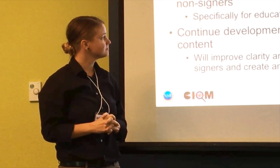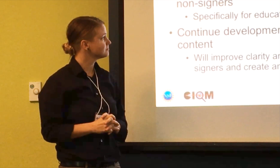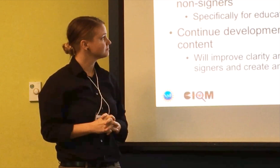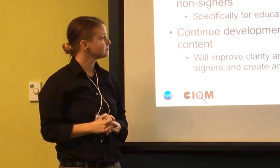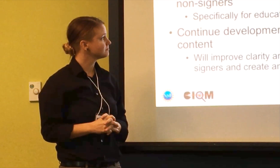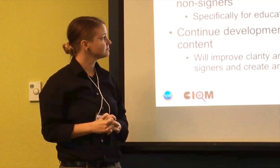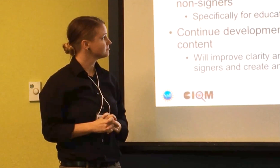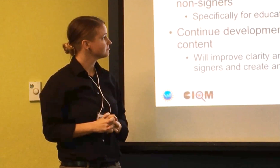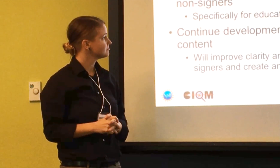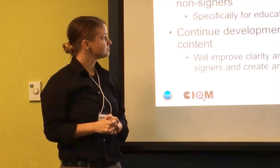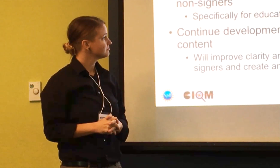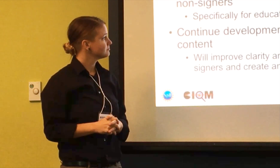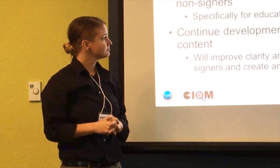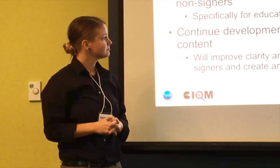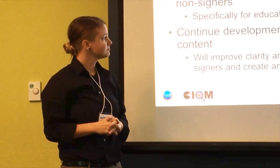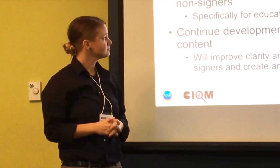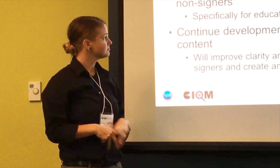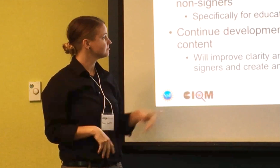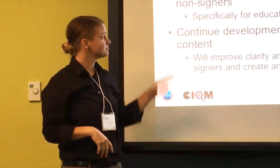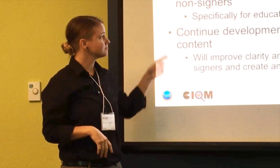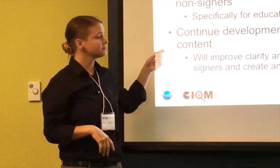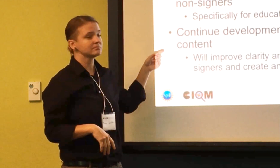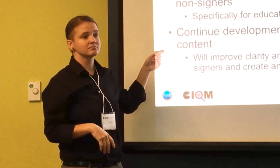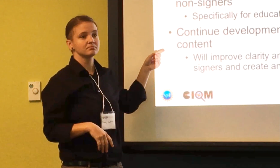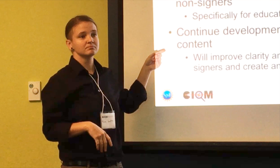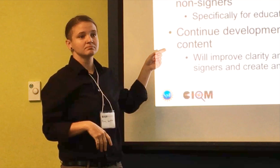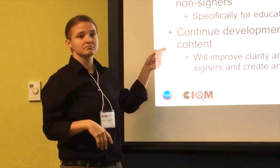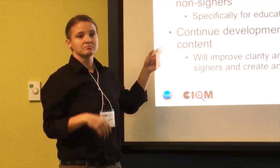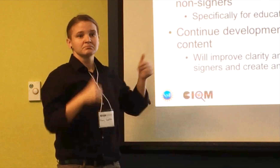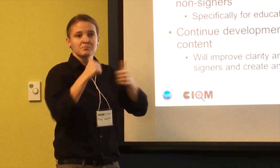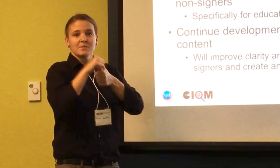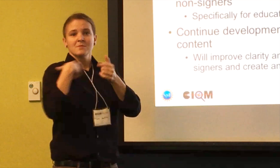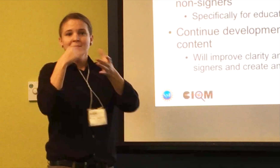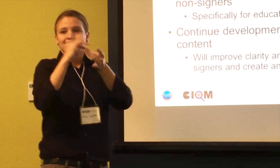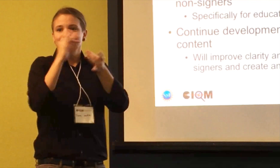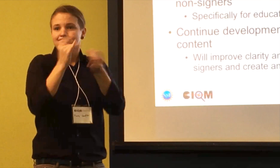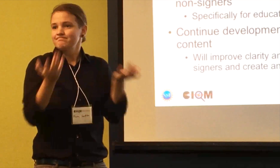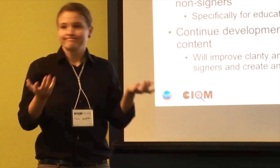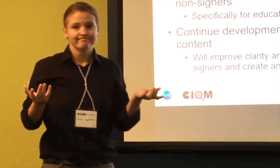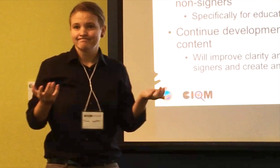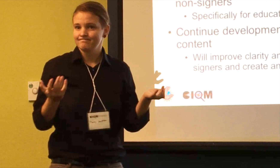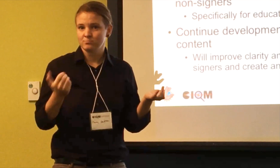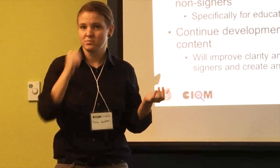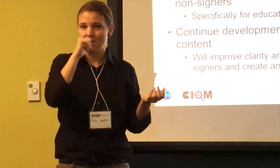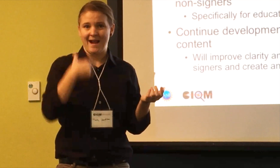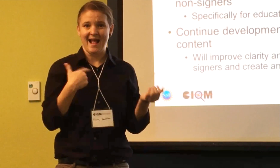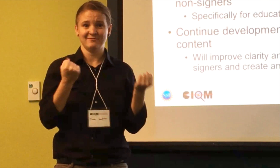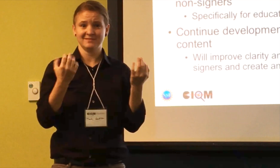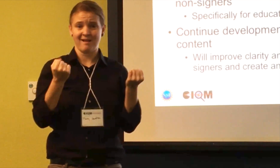deaf individuals who are interested in STEM fields have those opportunities. The doors are open. We can make the kind of progress that we're looking